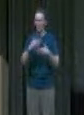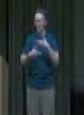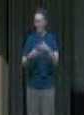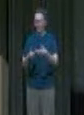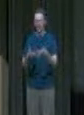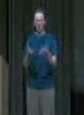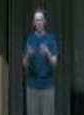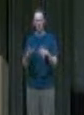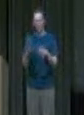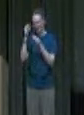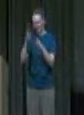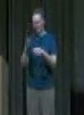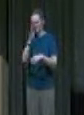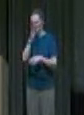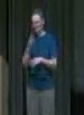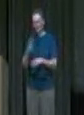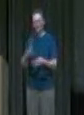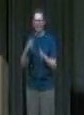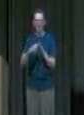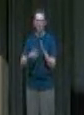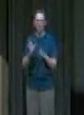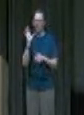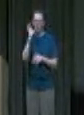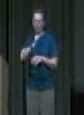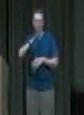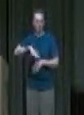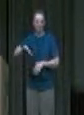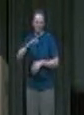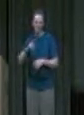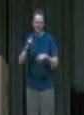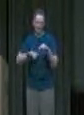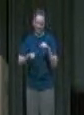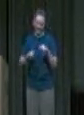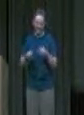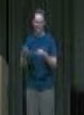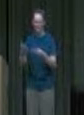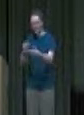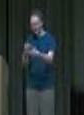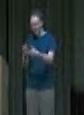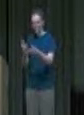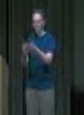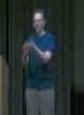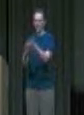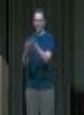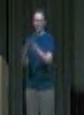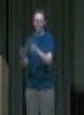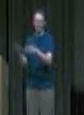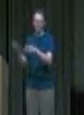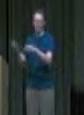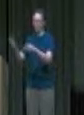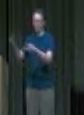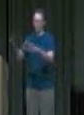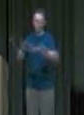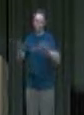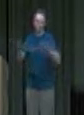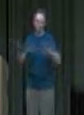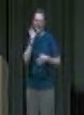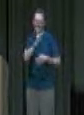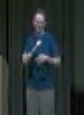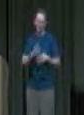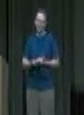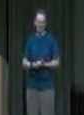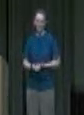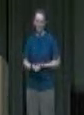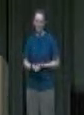any estimates out ahead of the contractors being able to look at that and provide us estimates. So we're hoping within the next few months, once